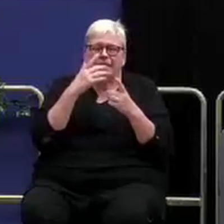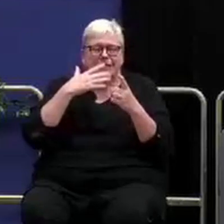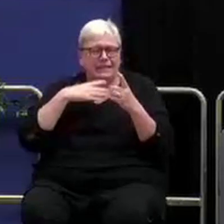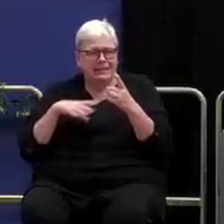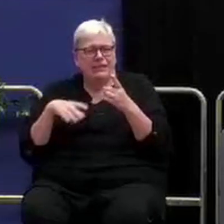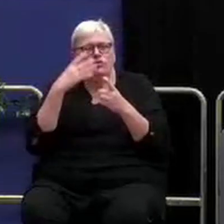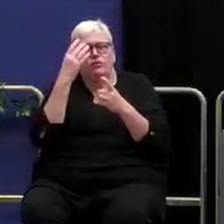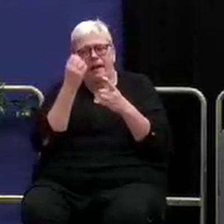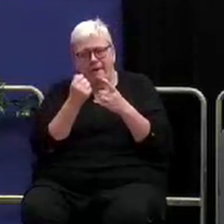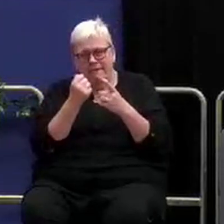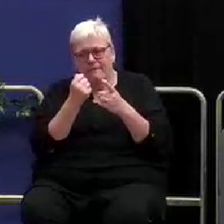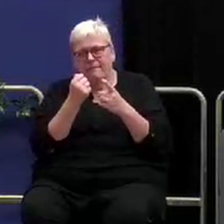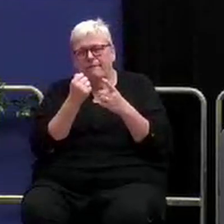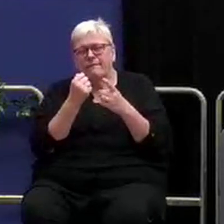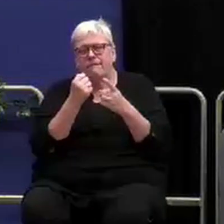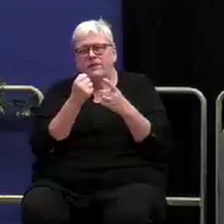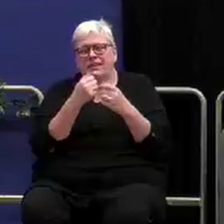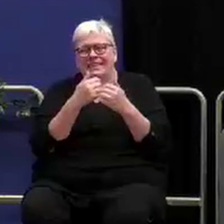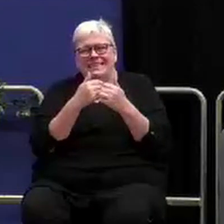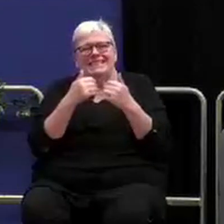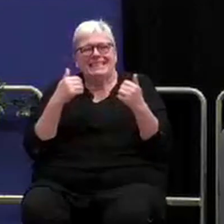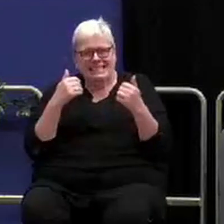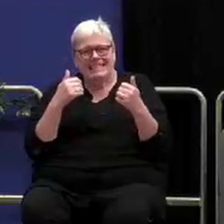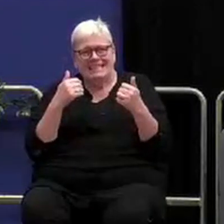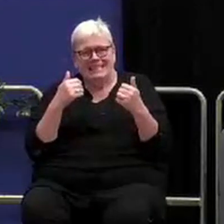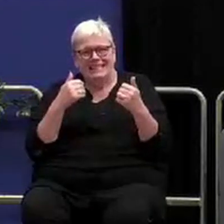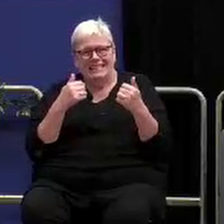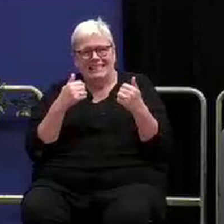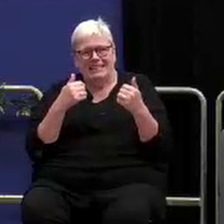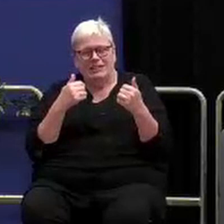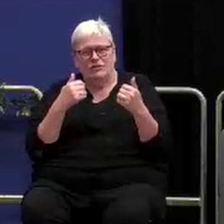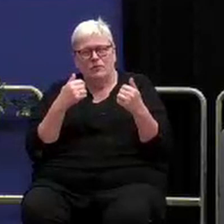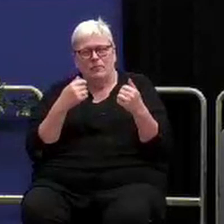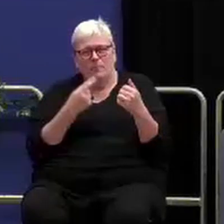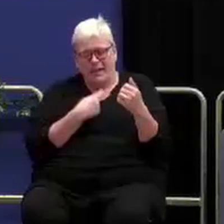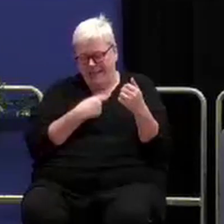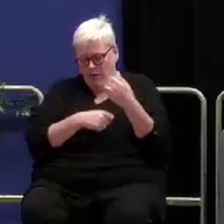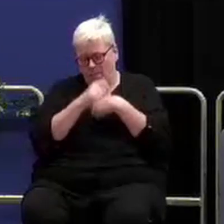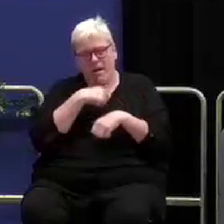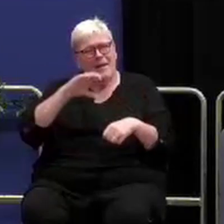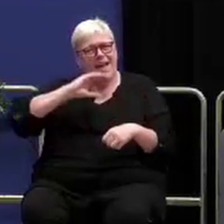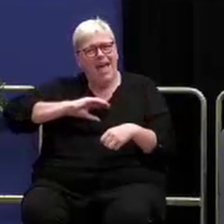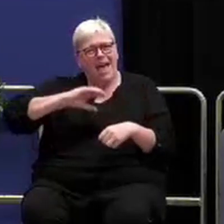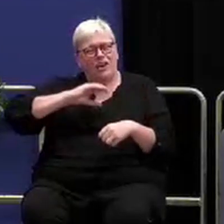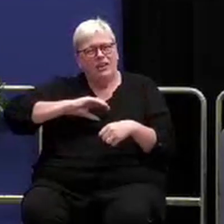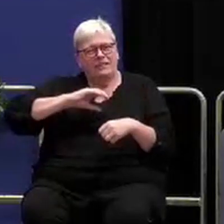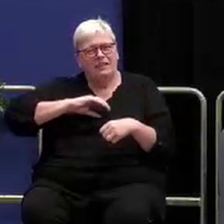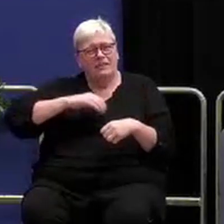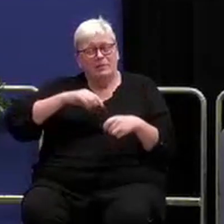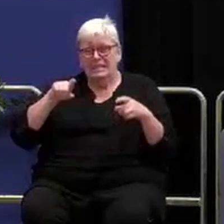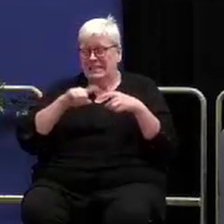to have a distance to treat myself as a character, and you know, creative non-fiction uses the same